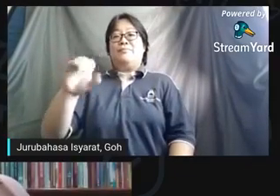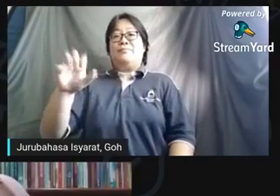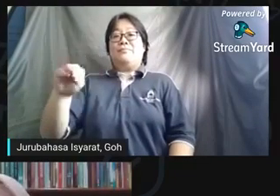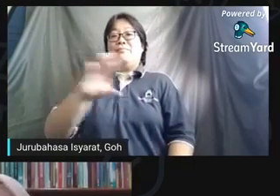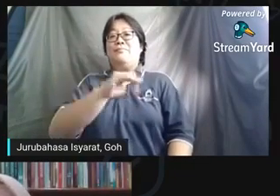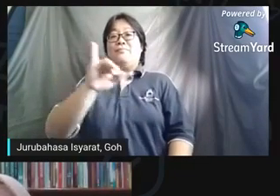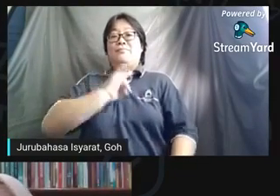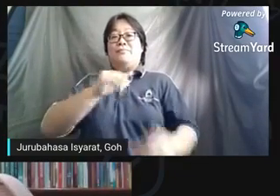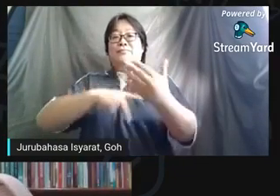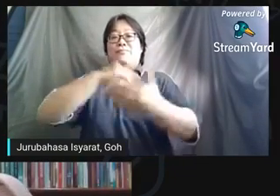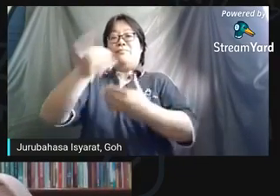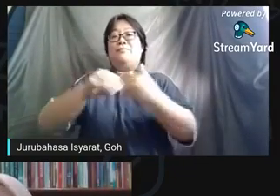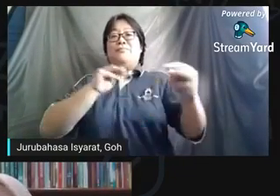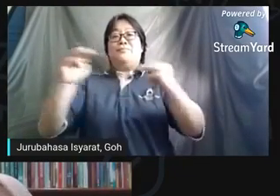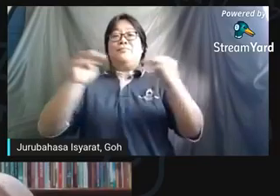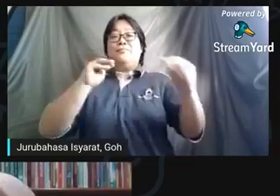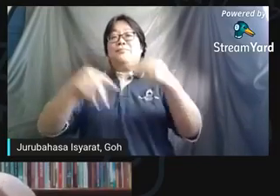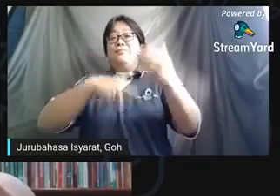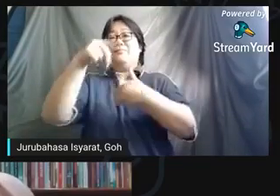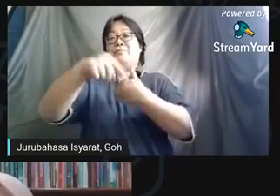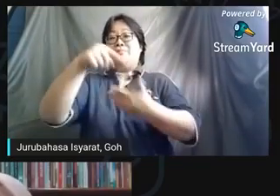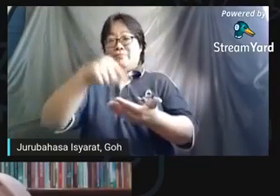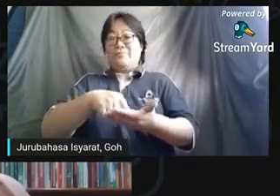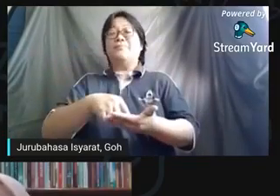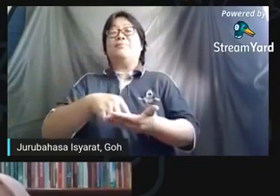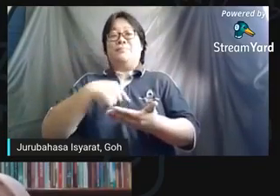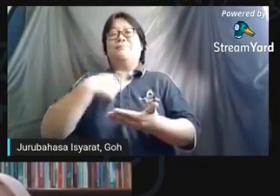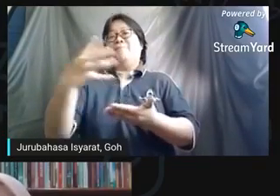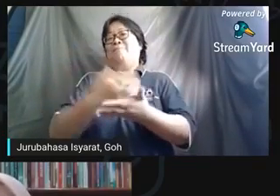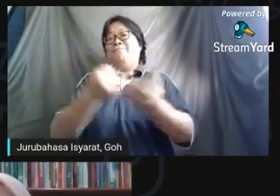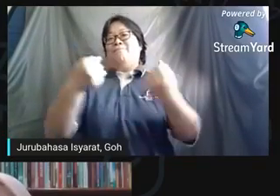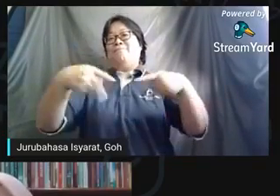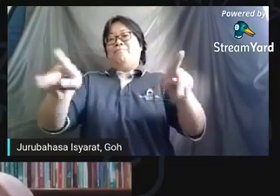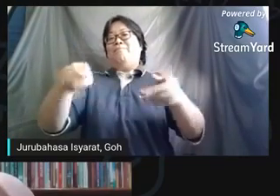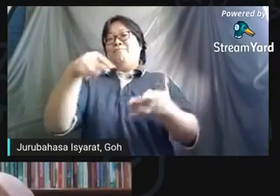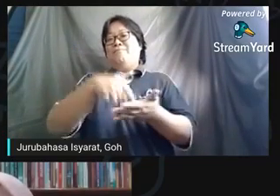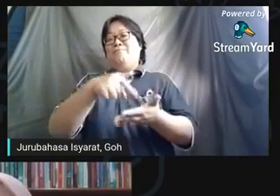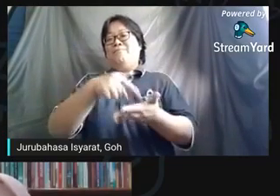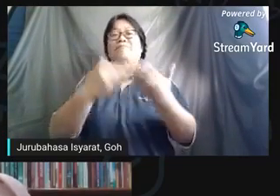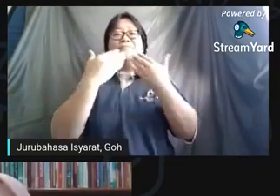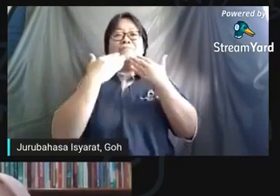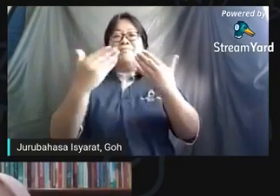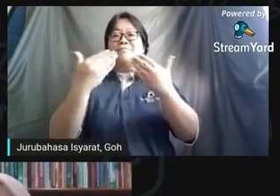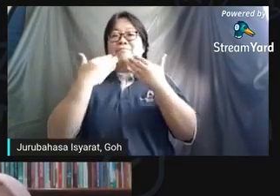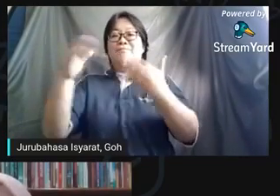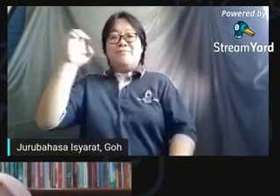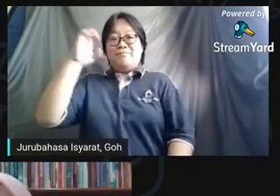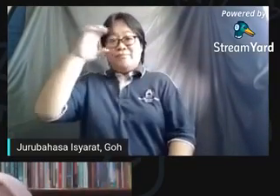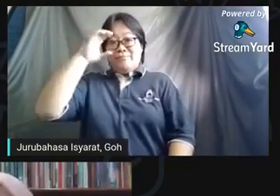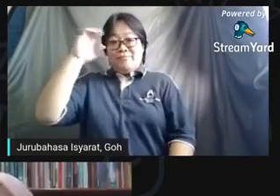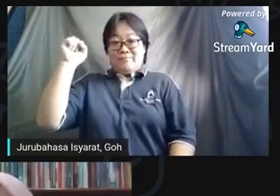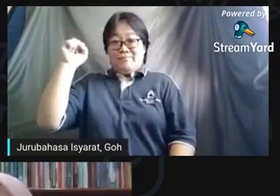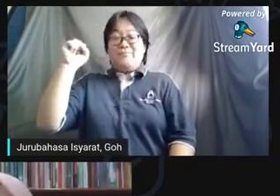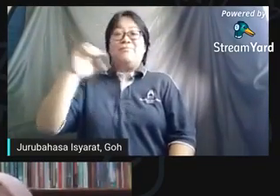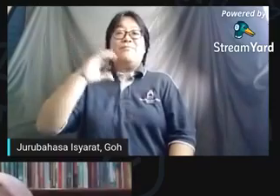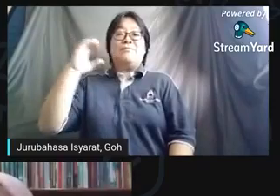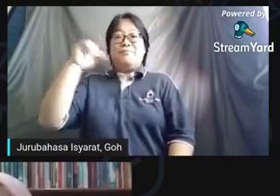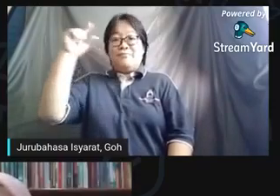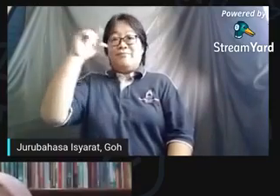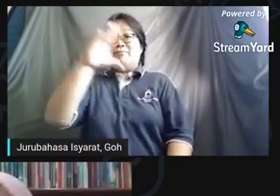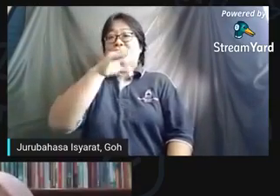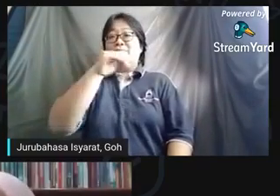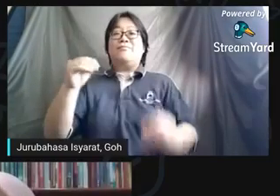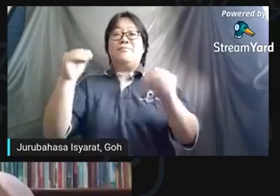event. So I want to take this opportunity to thank Encik Sazali, Cikgu and Cik Sada for being with